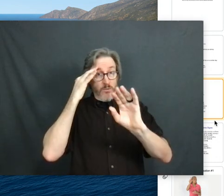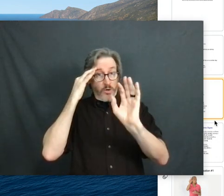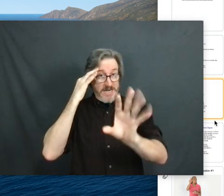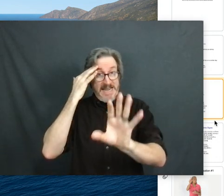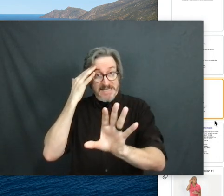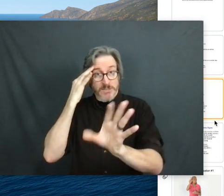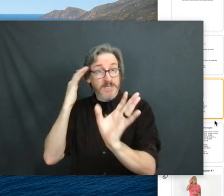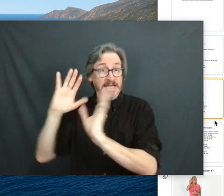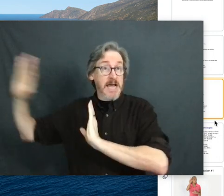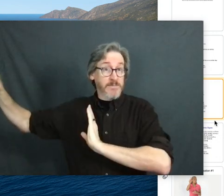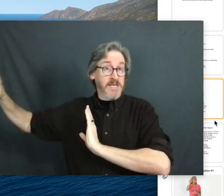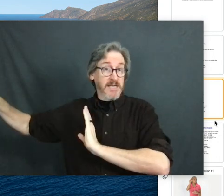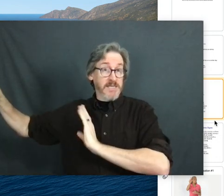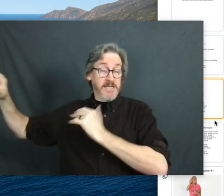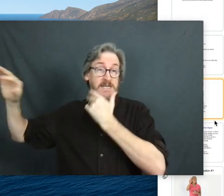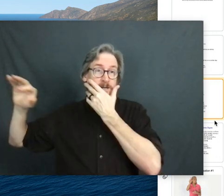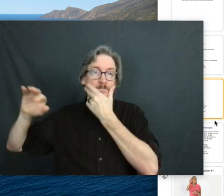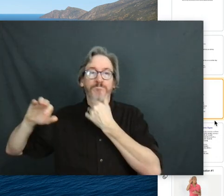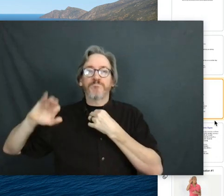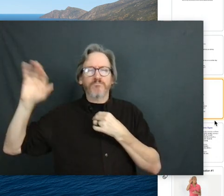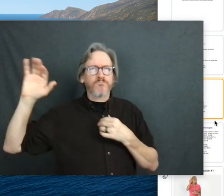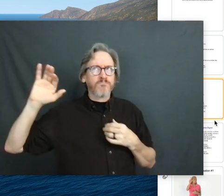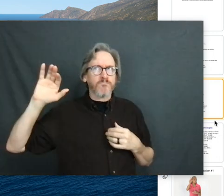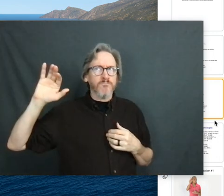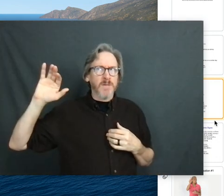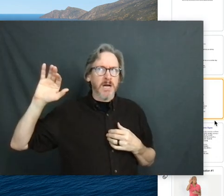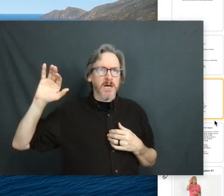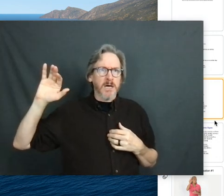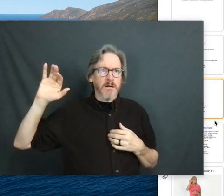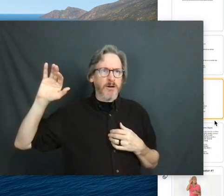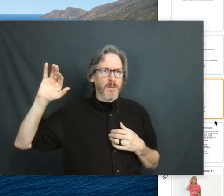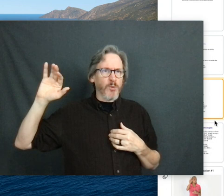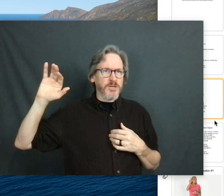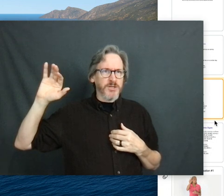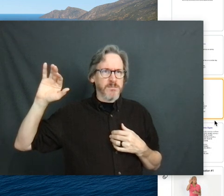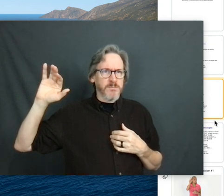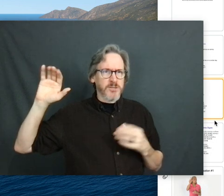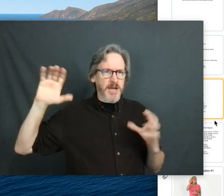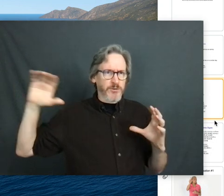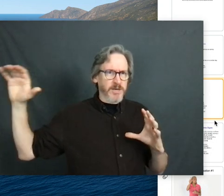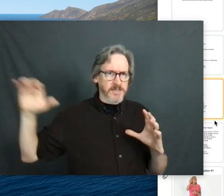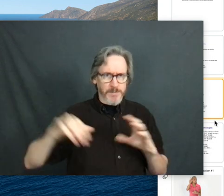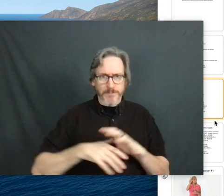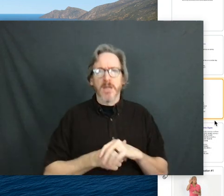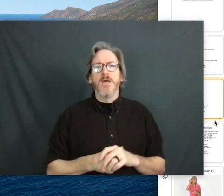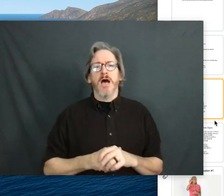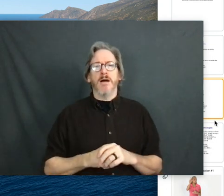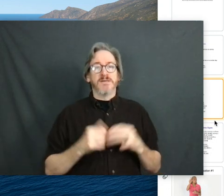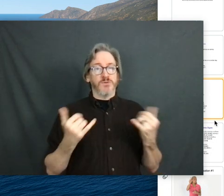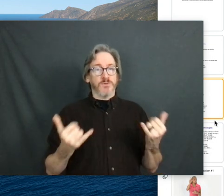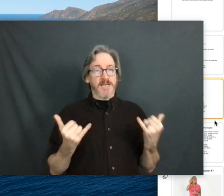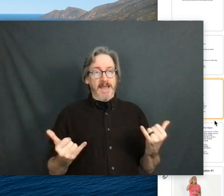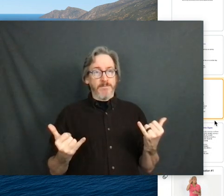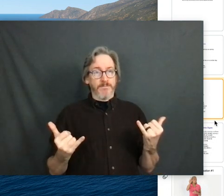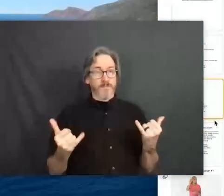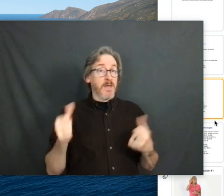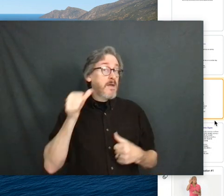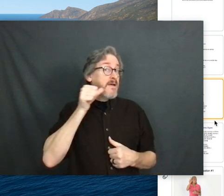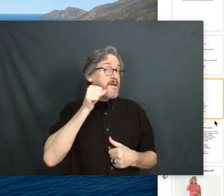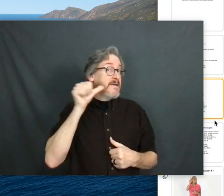And we're going to get to daytime signs in a second. I don't remember which chapter it is, but so